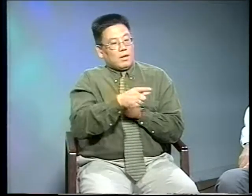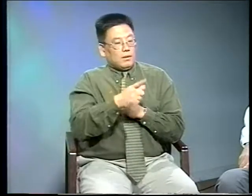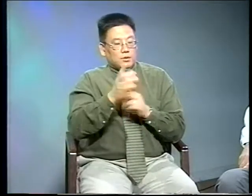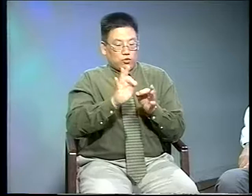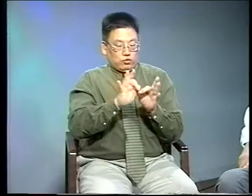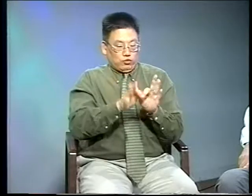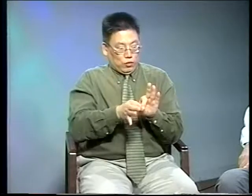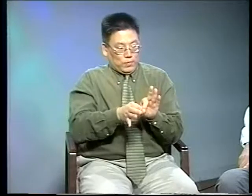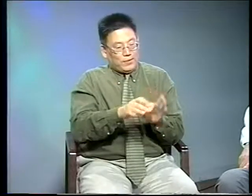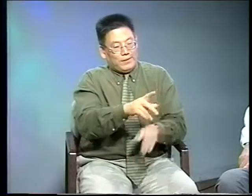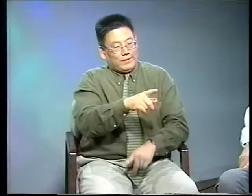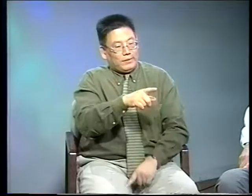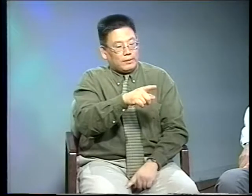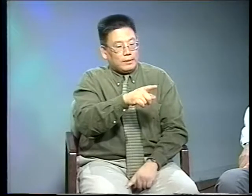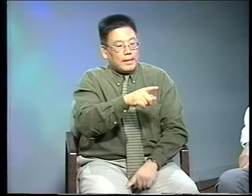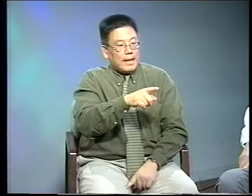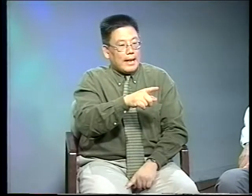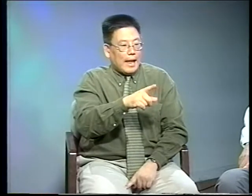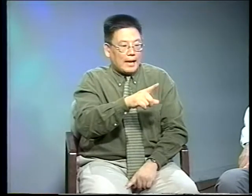So I sat there, and the interpreter